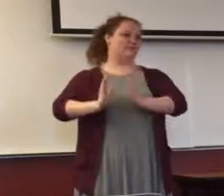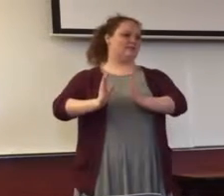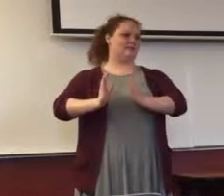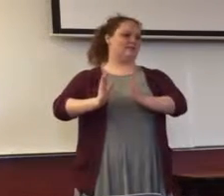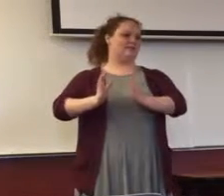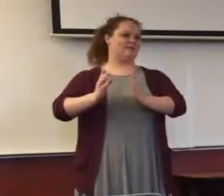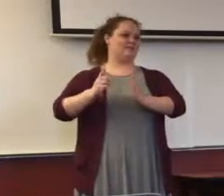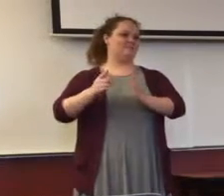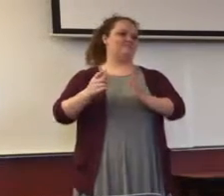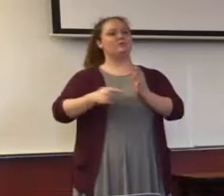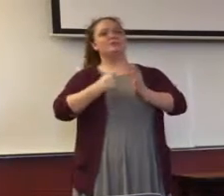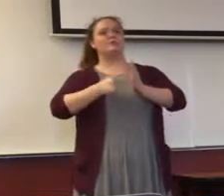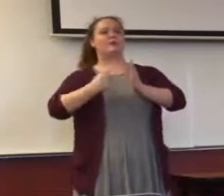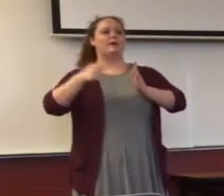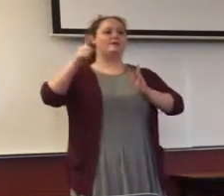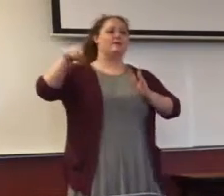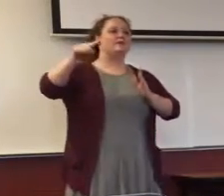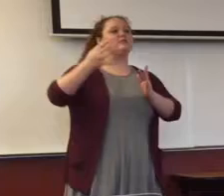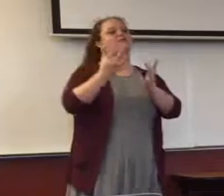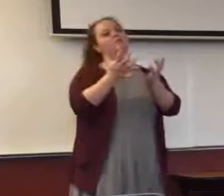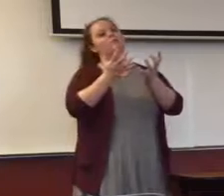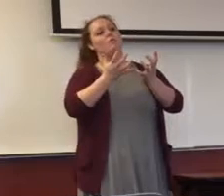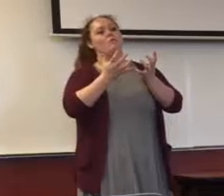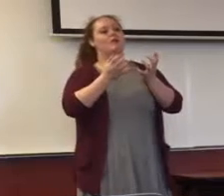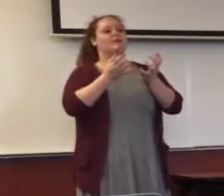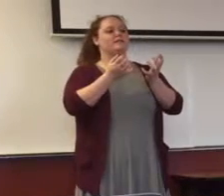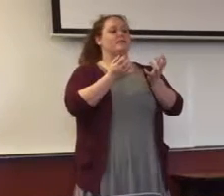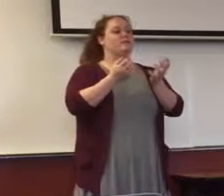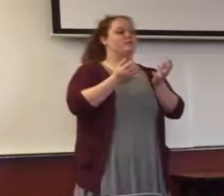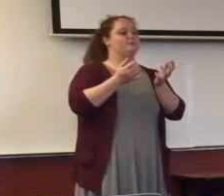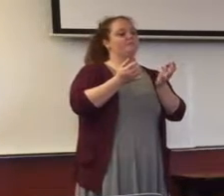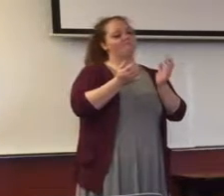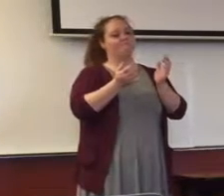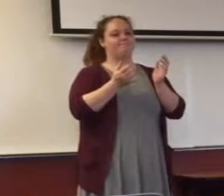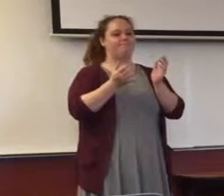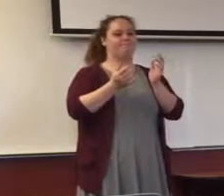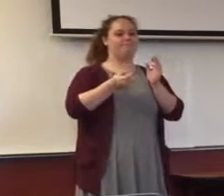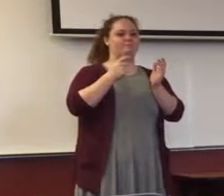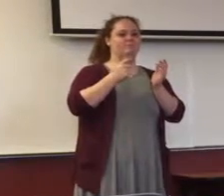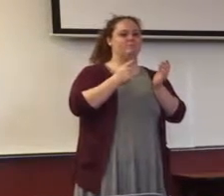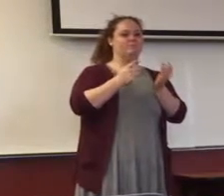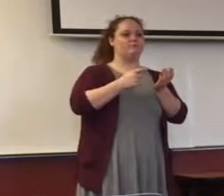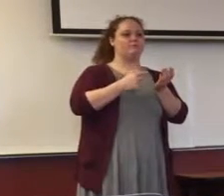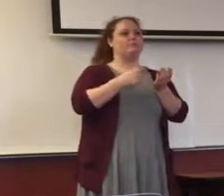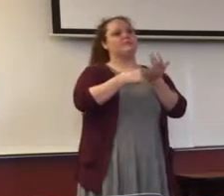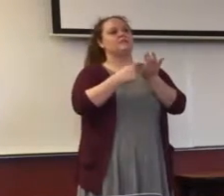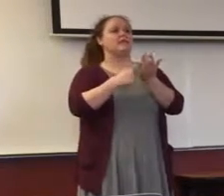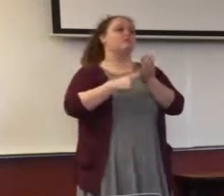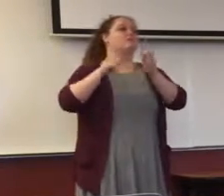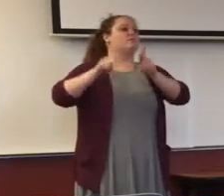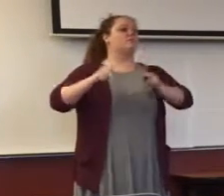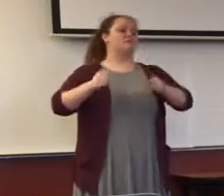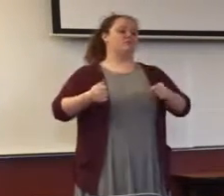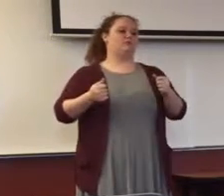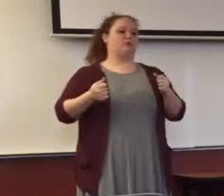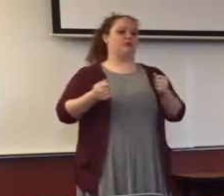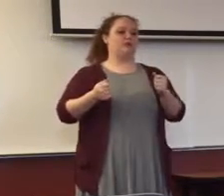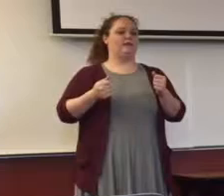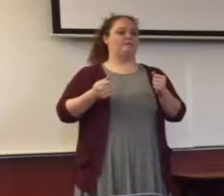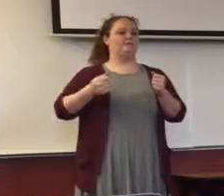want to talk to the person who's in charge, who they think will do something immediately. And I wish I could get through to them, and